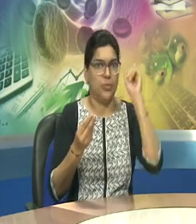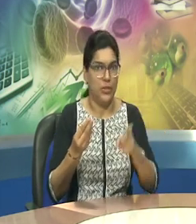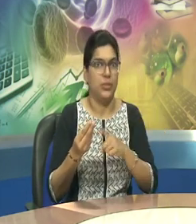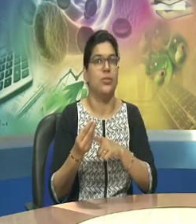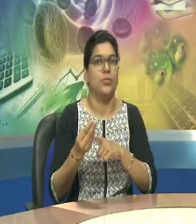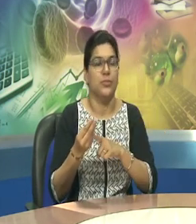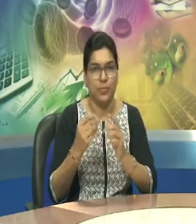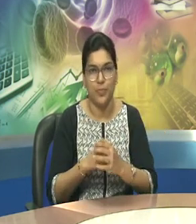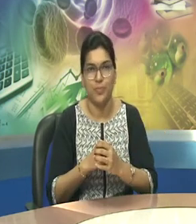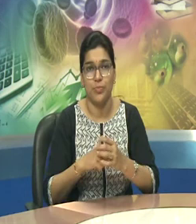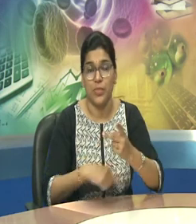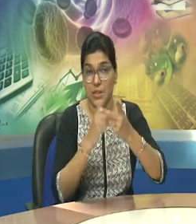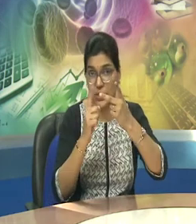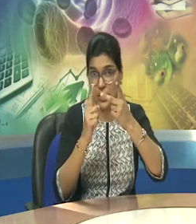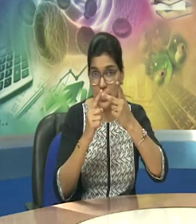identifying entrepreneurial